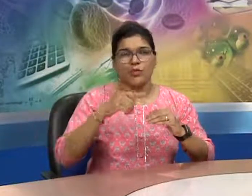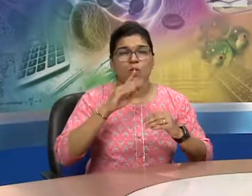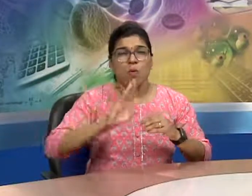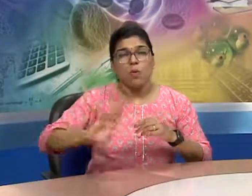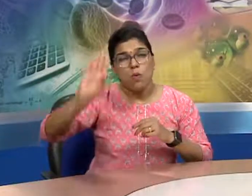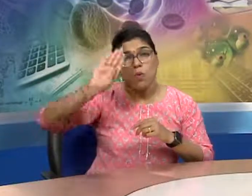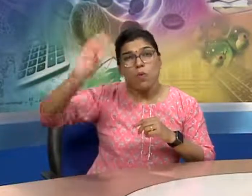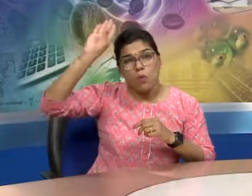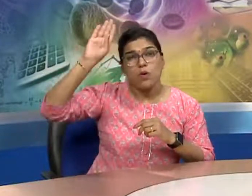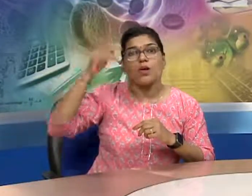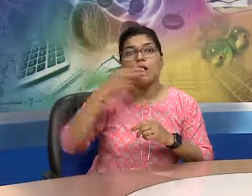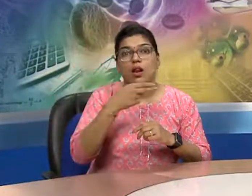is